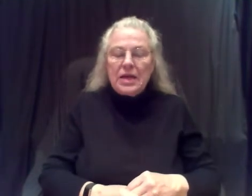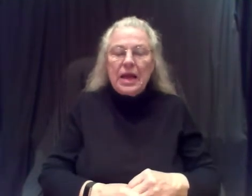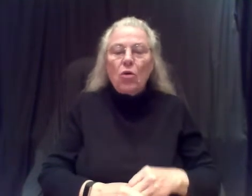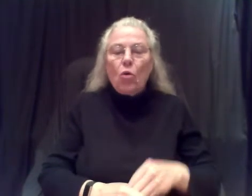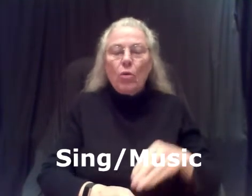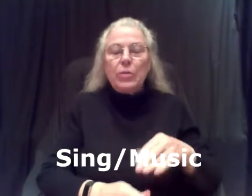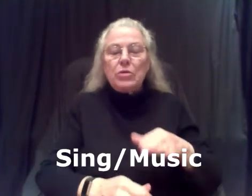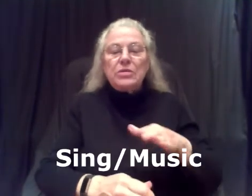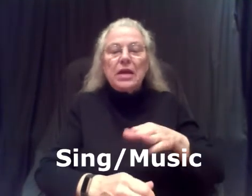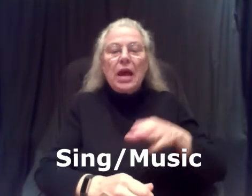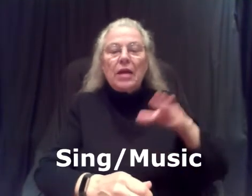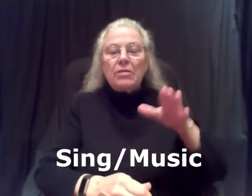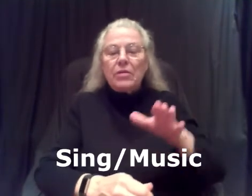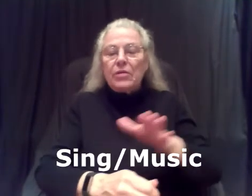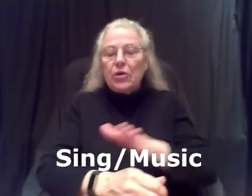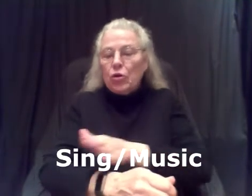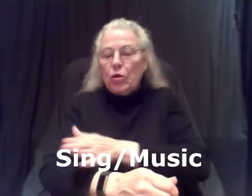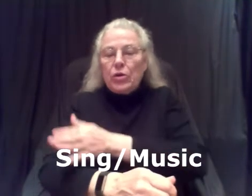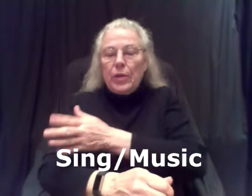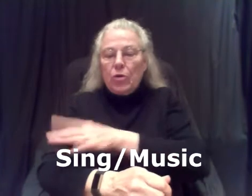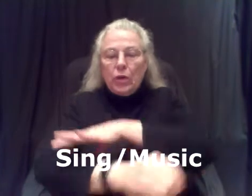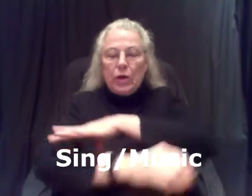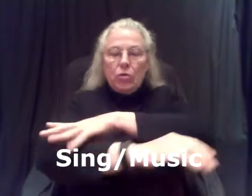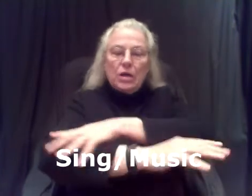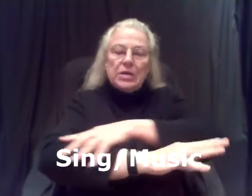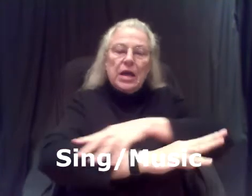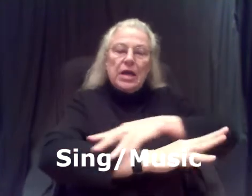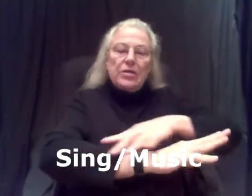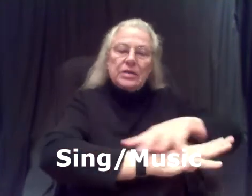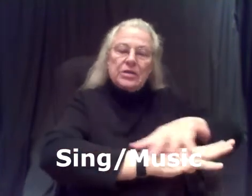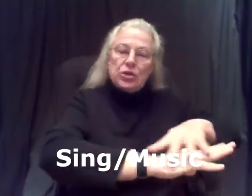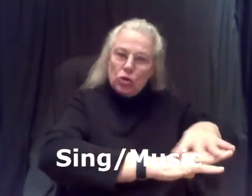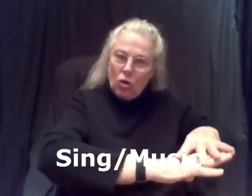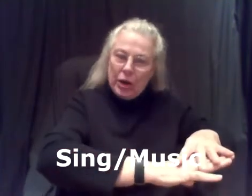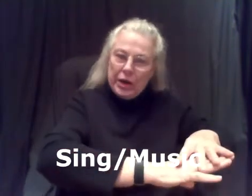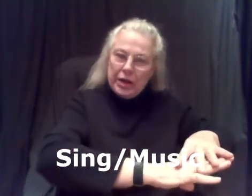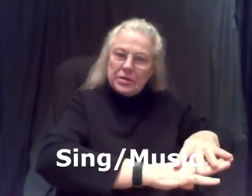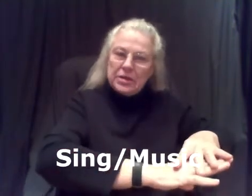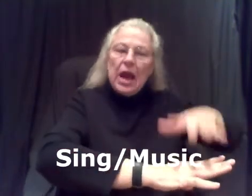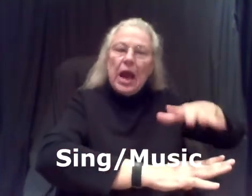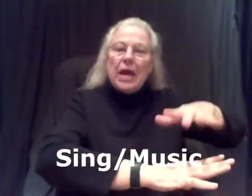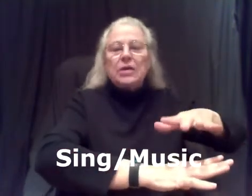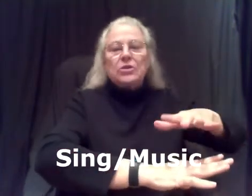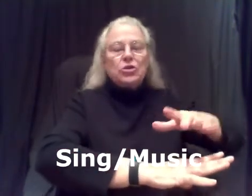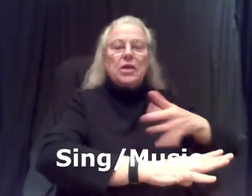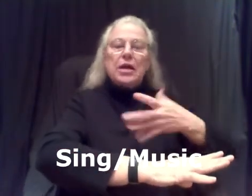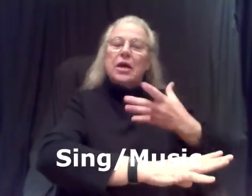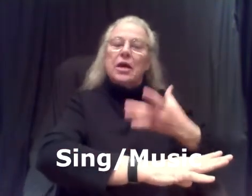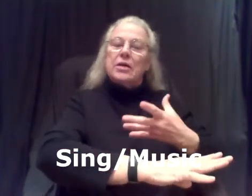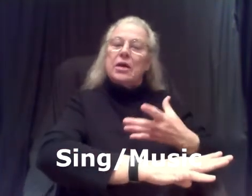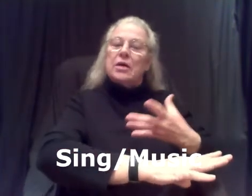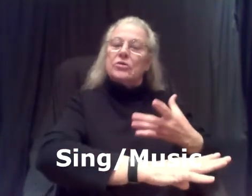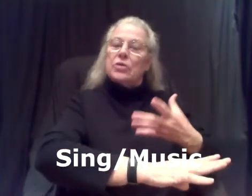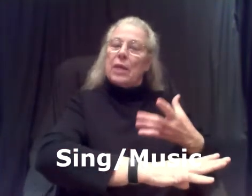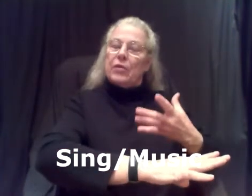Singing or music, and there you're going to be going across. This is your audience, and it's just like a conductor up in